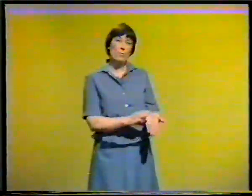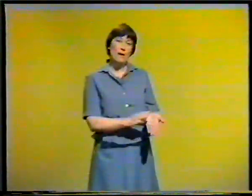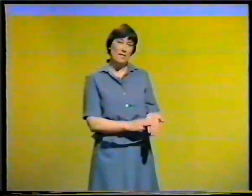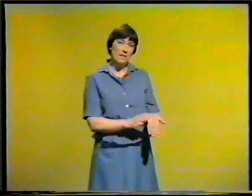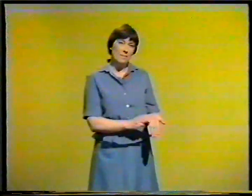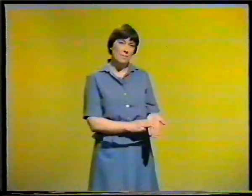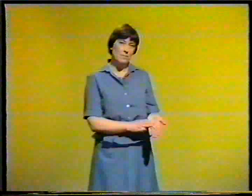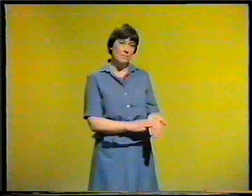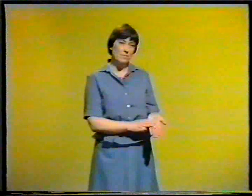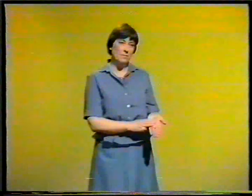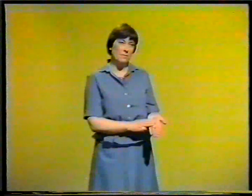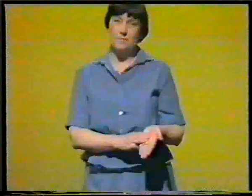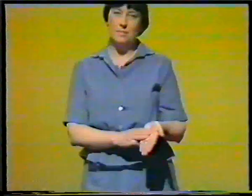or mother,